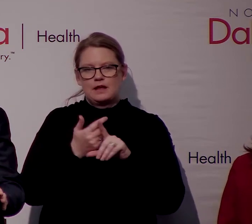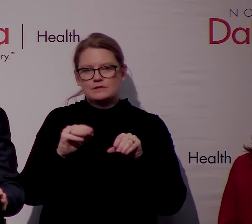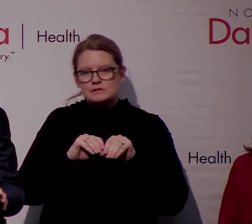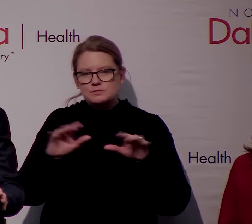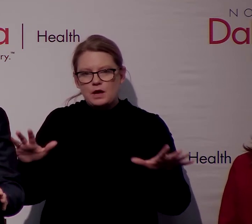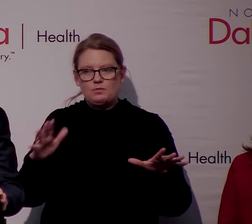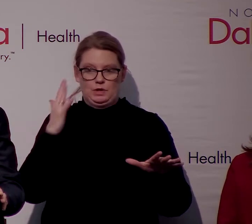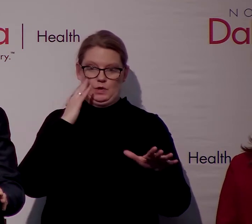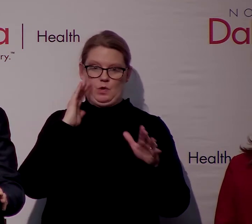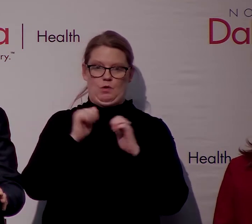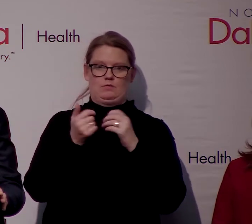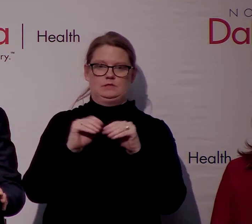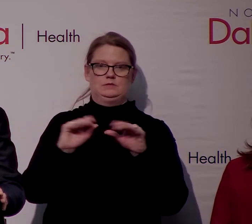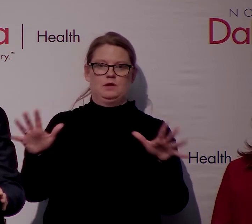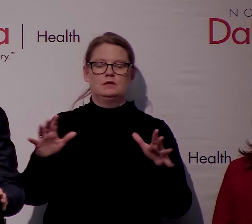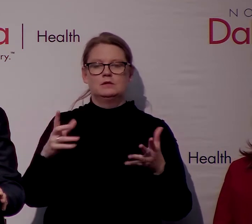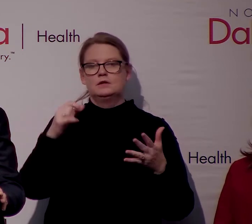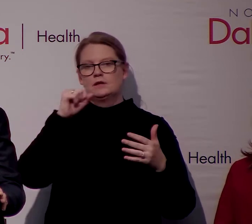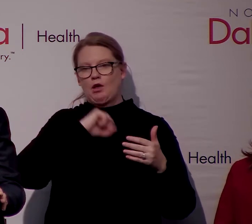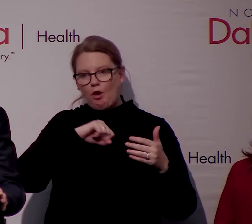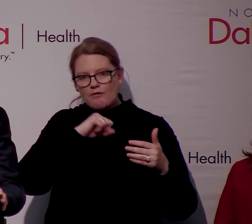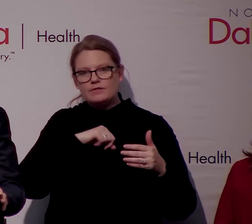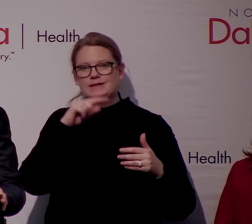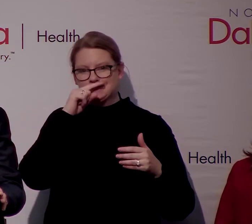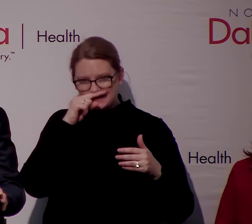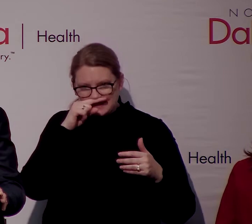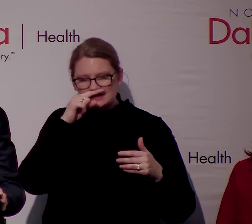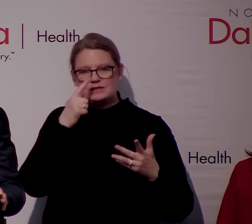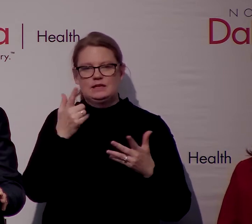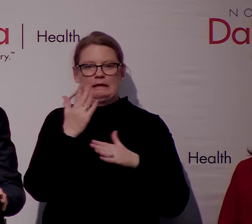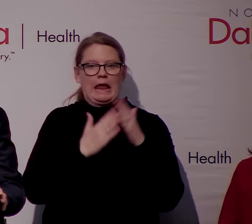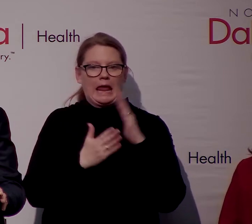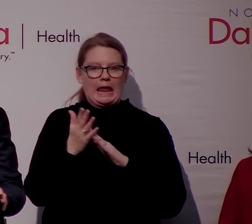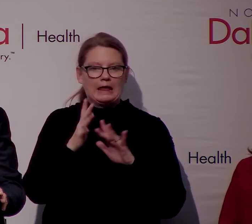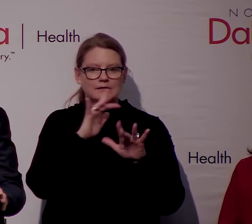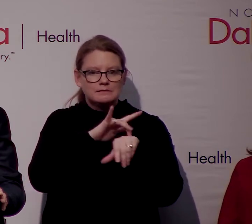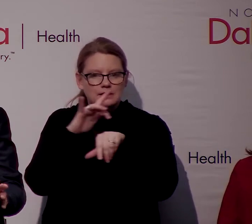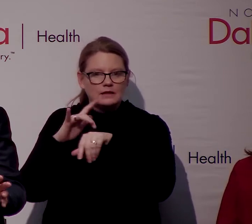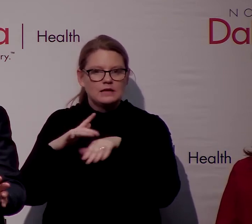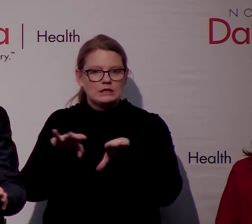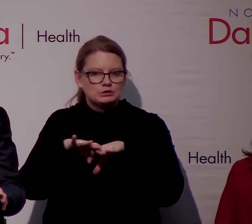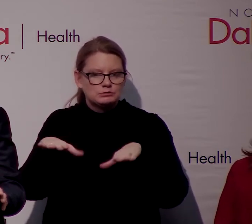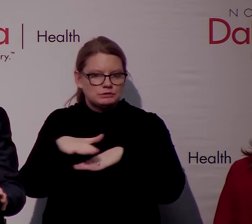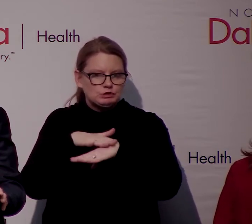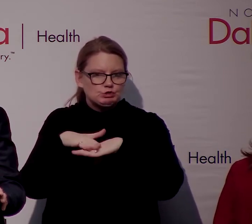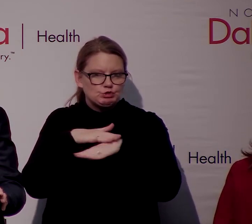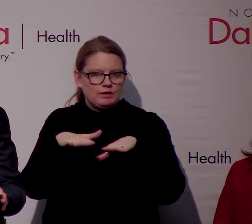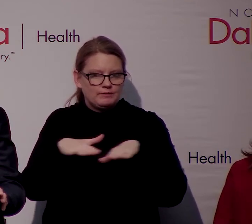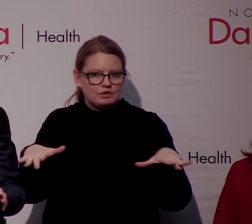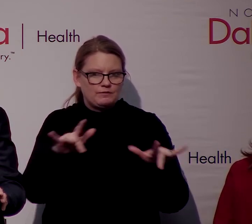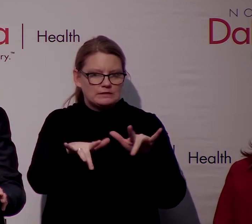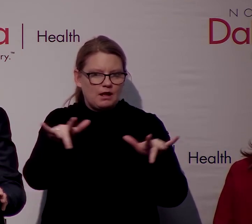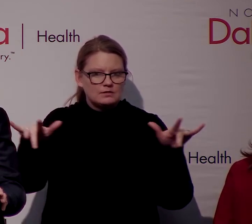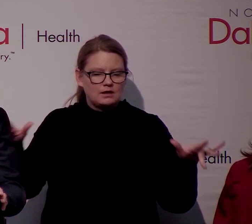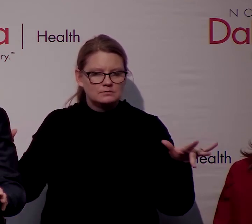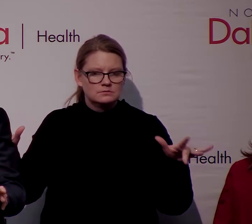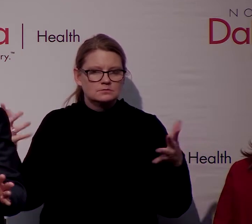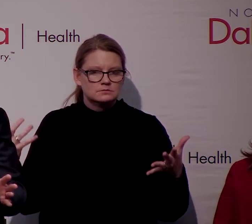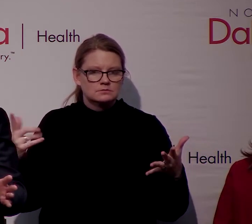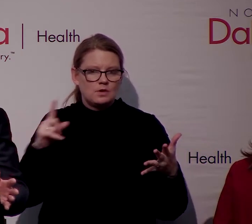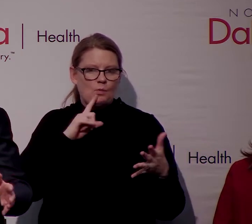how this is spread. It's spread through coughing, sneezing, hand contact, surface contact. And so the idea is just to